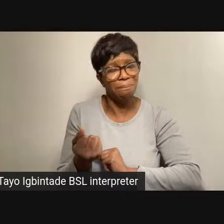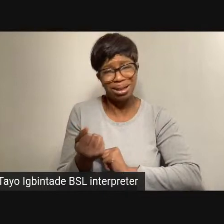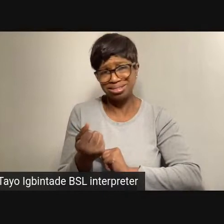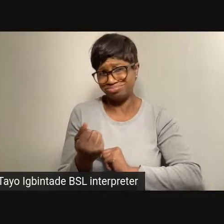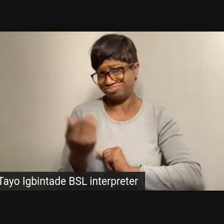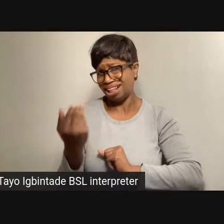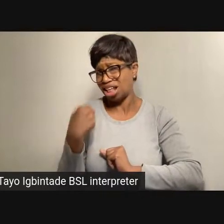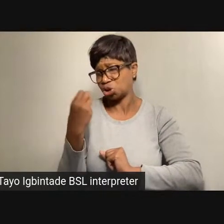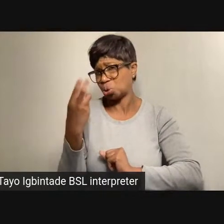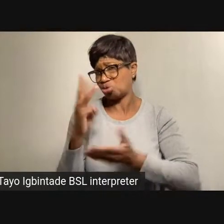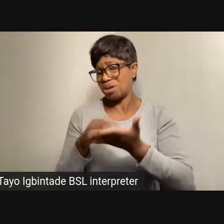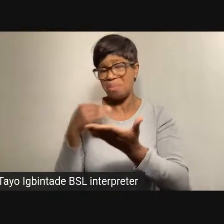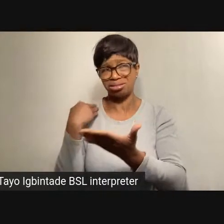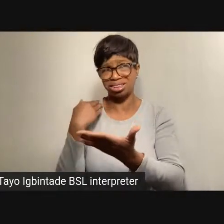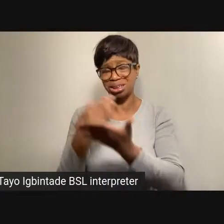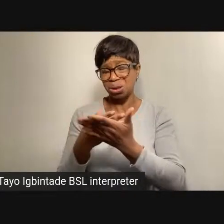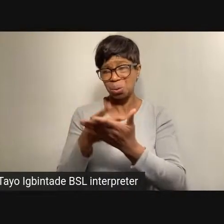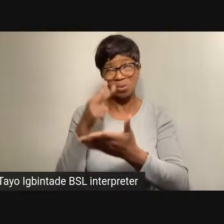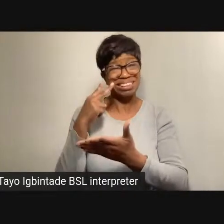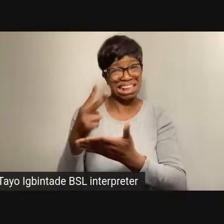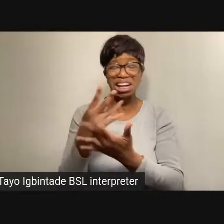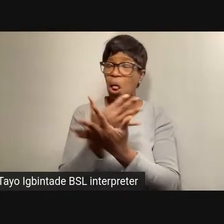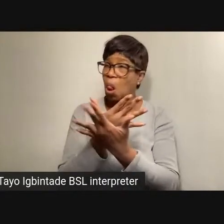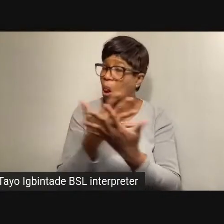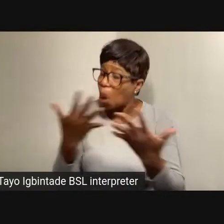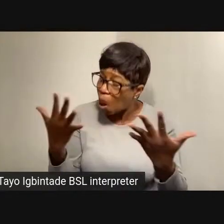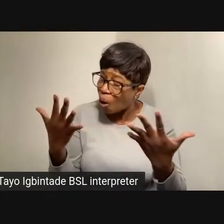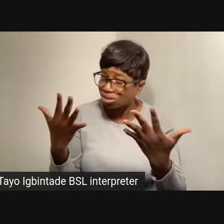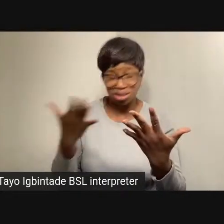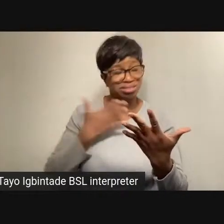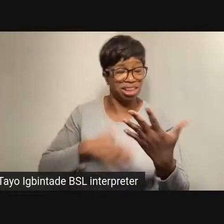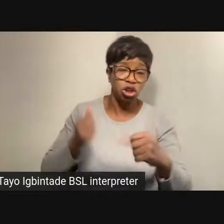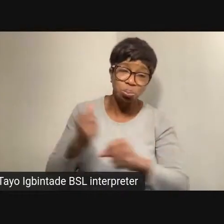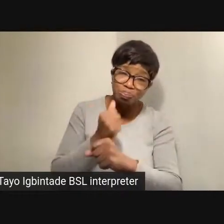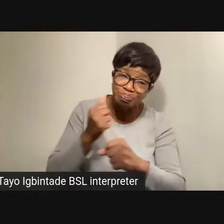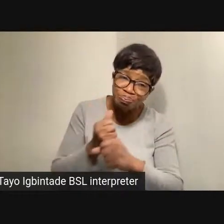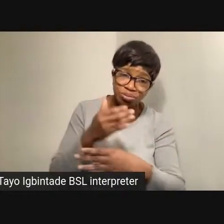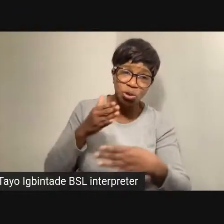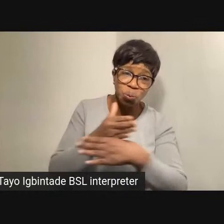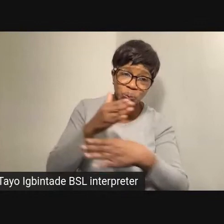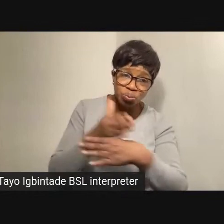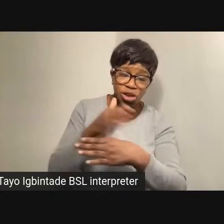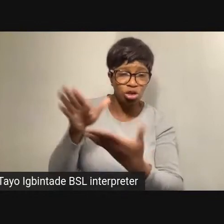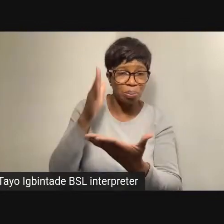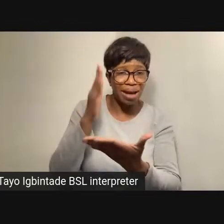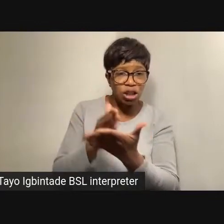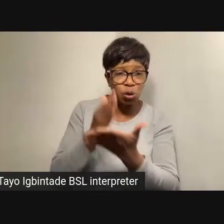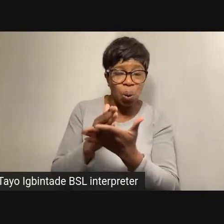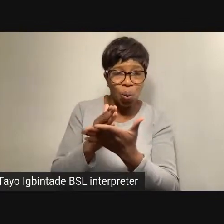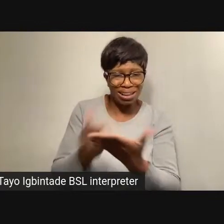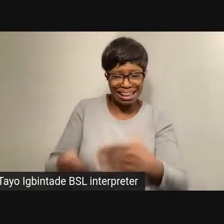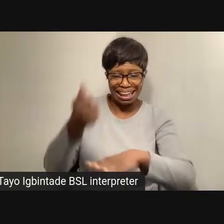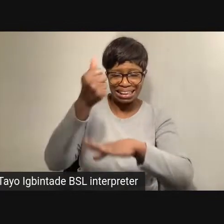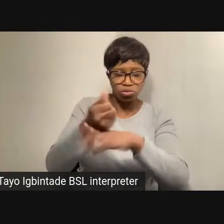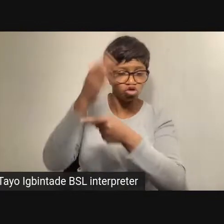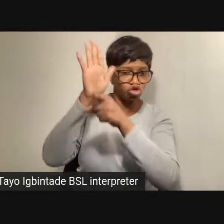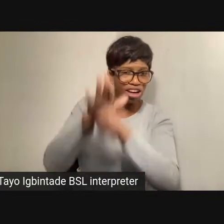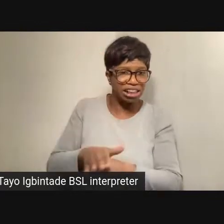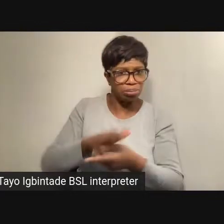months, there is still much more that needs to happen to eliminate institutional racism.